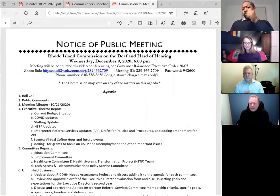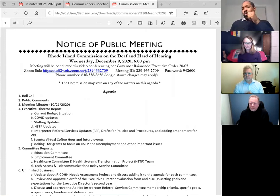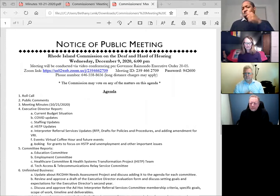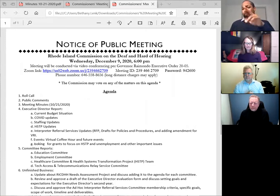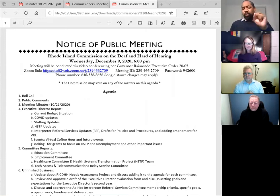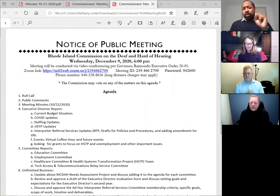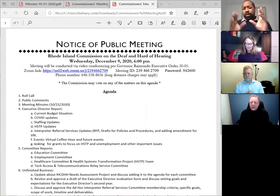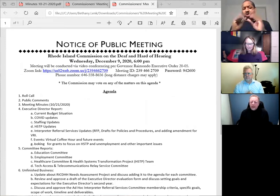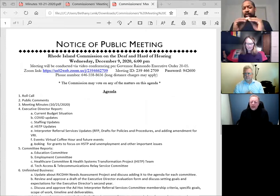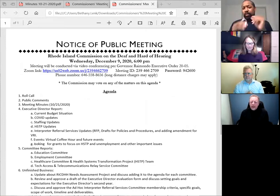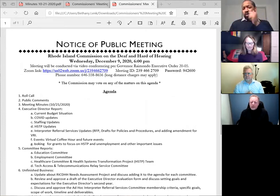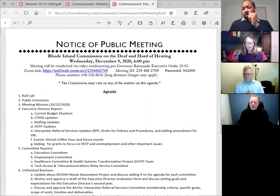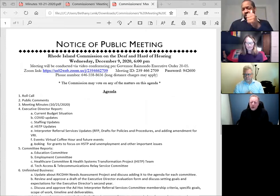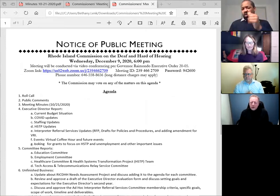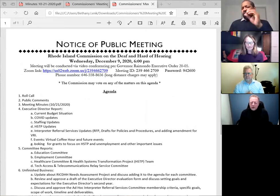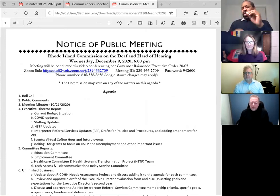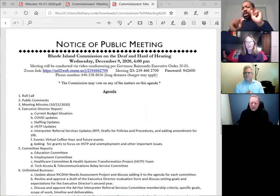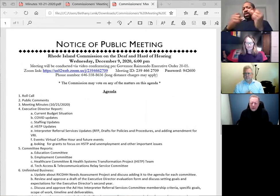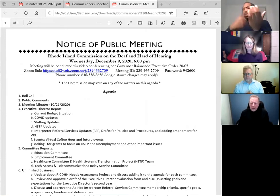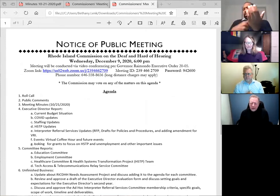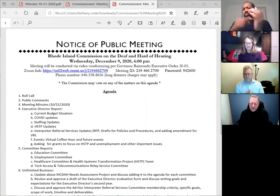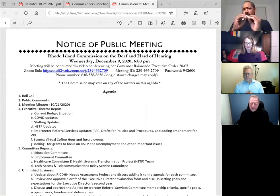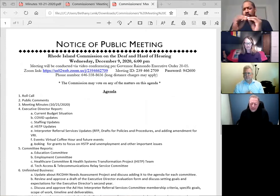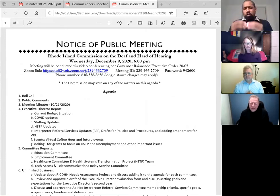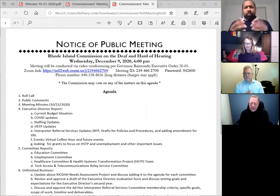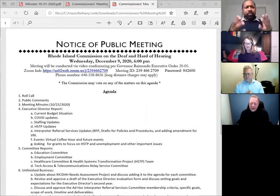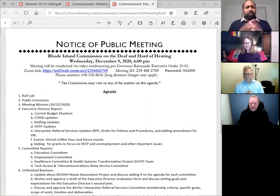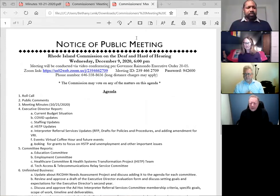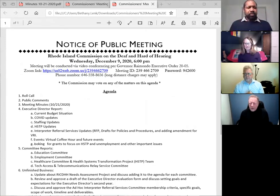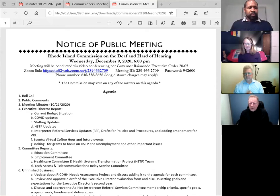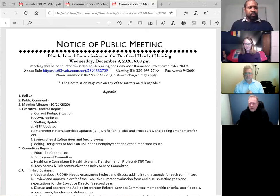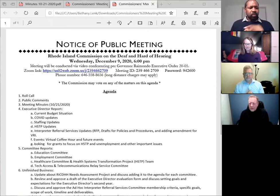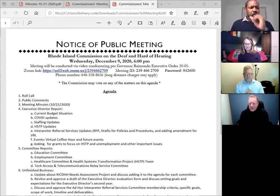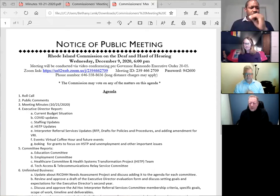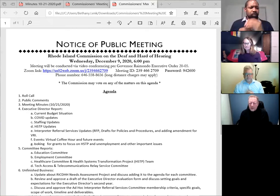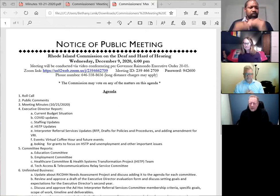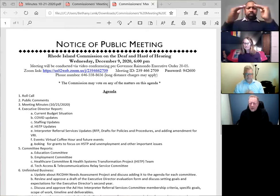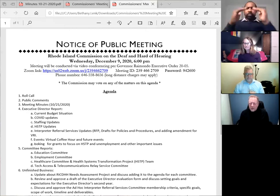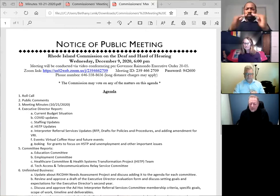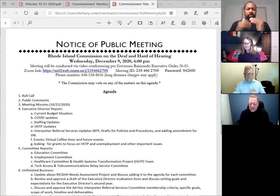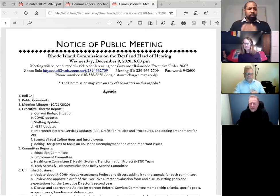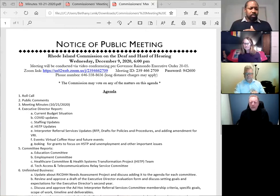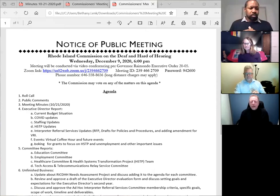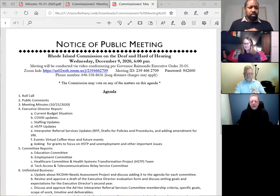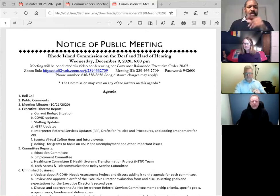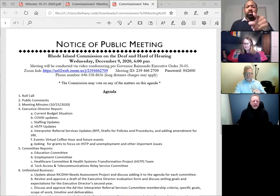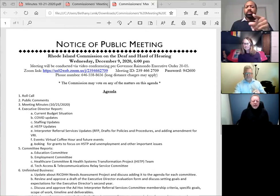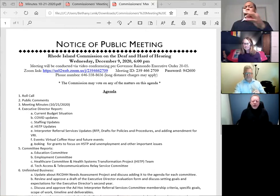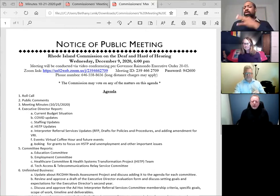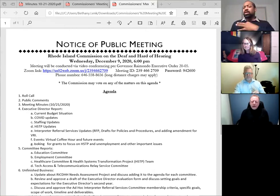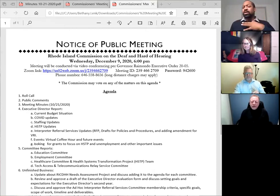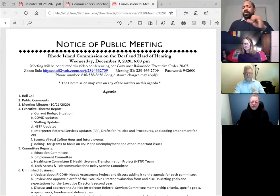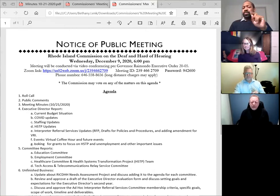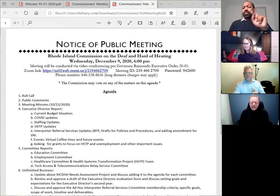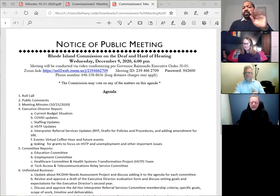on. And tomorrow, you know, there is a meeting, and then we'll have a little more discussion about that as well. Next on